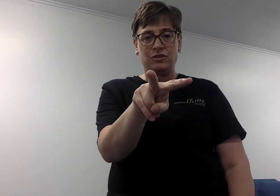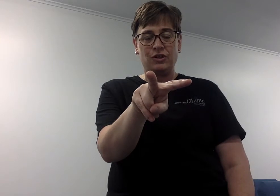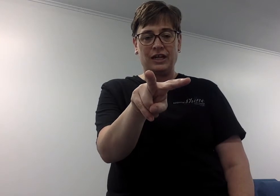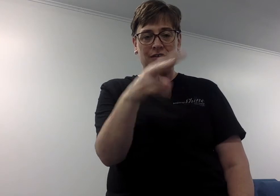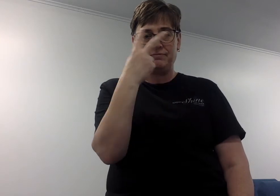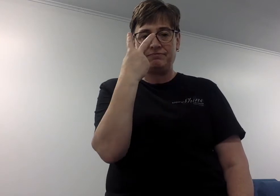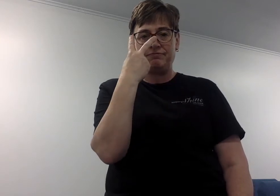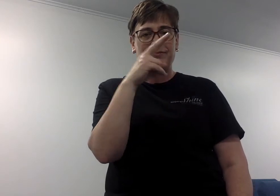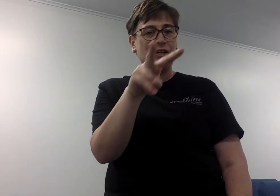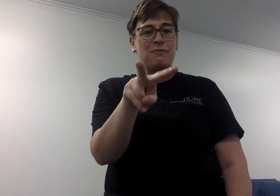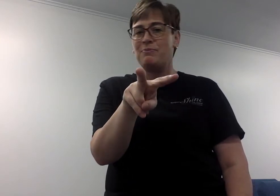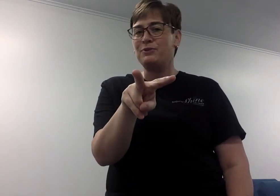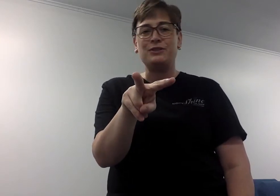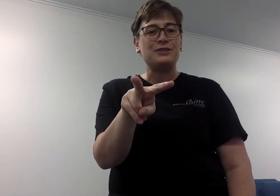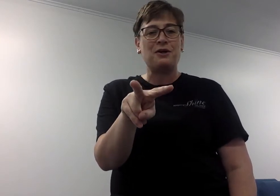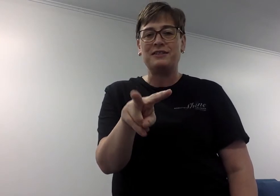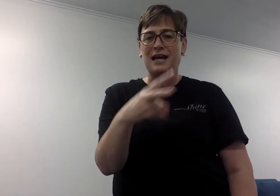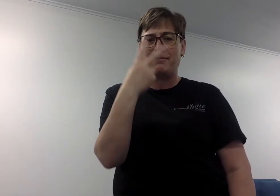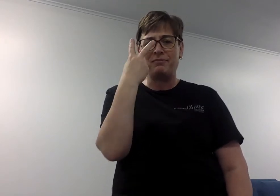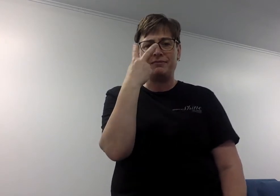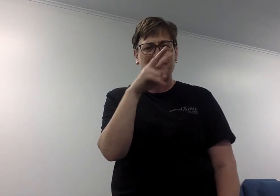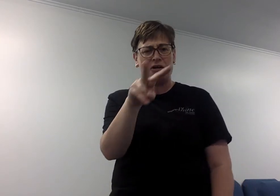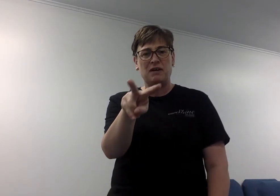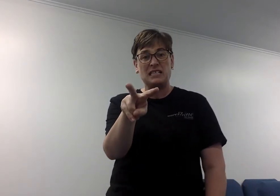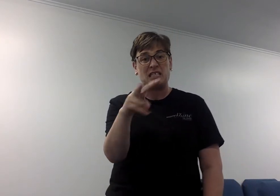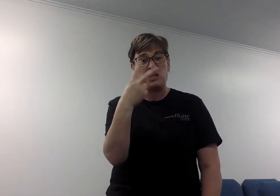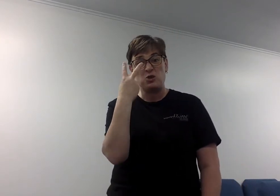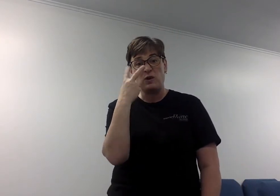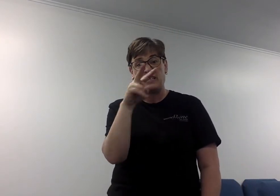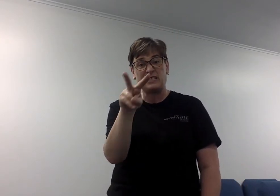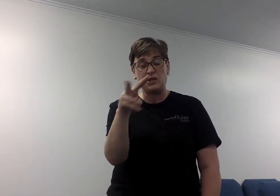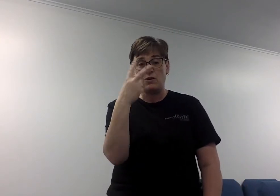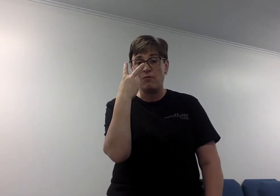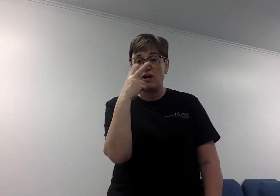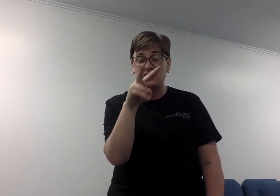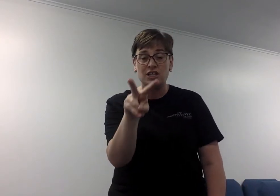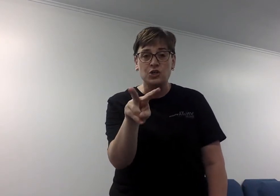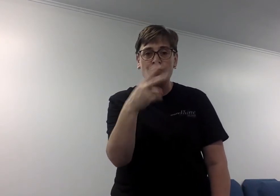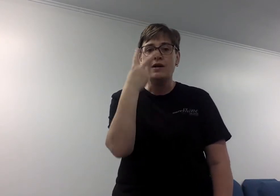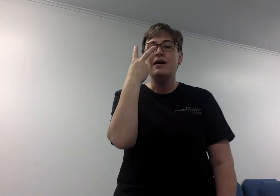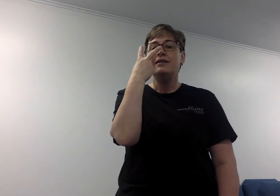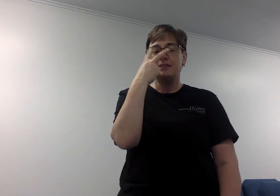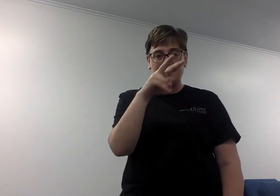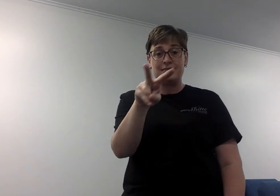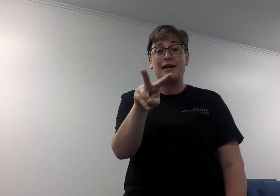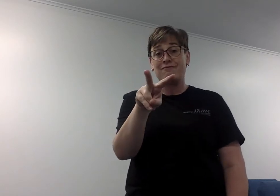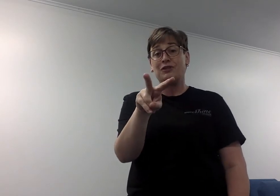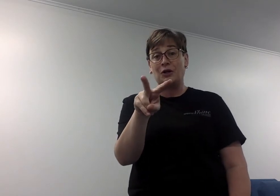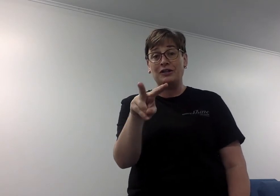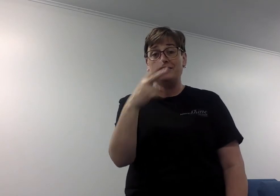looking. People do this all the time. I see you, I'm watching you. This is a sign for look.